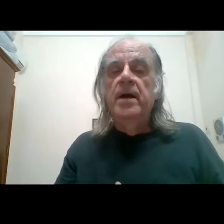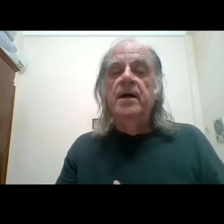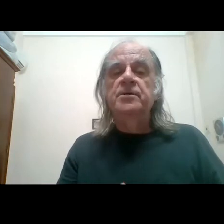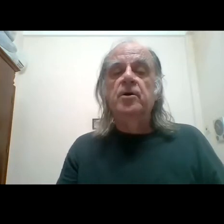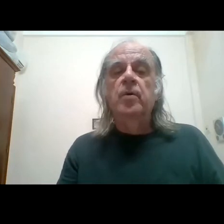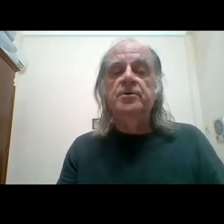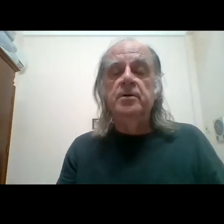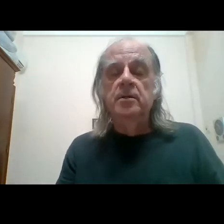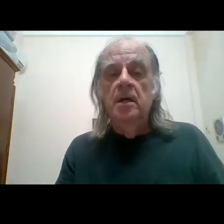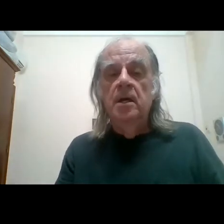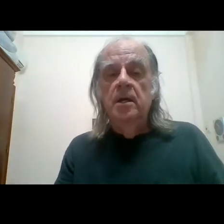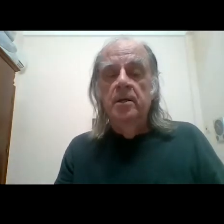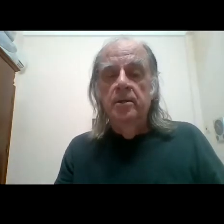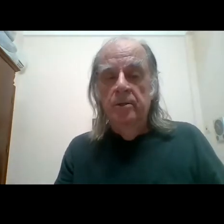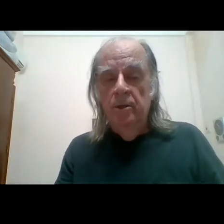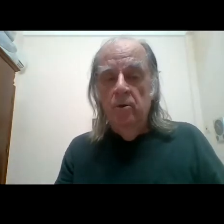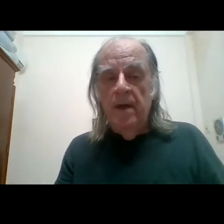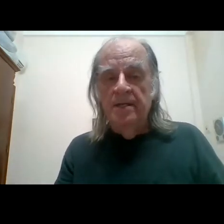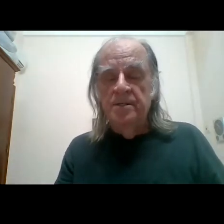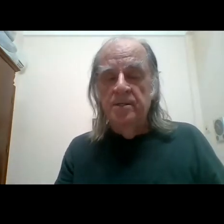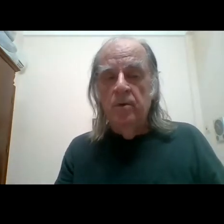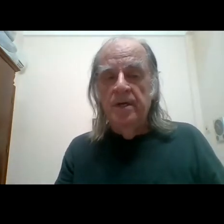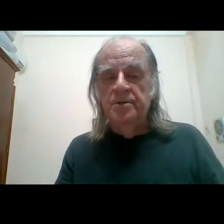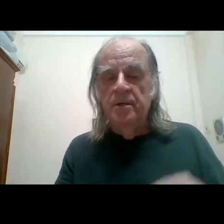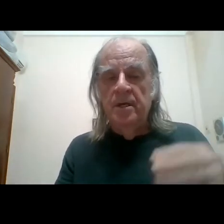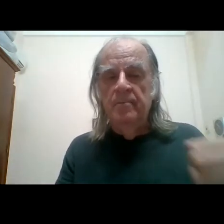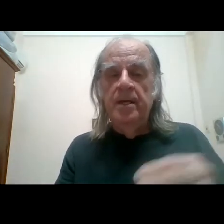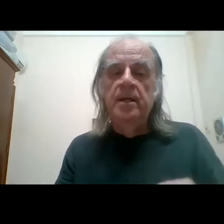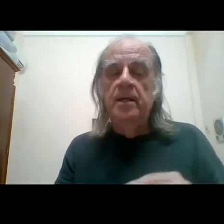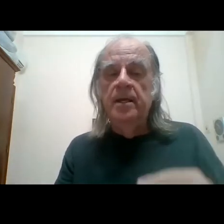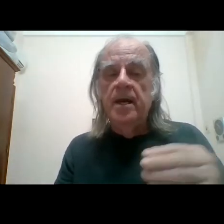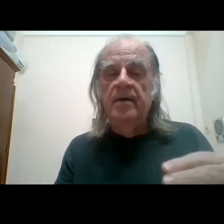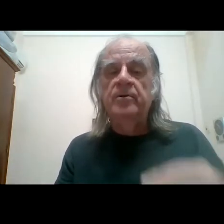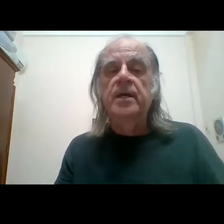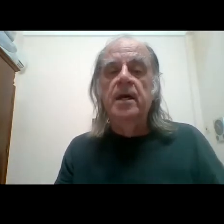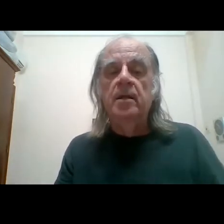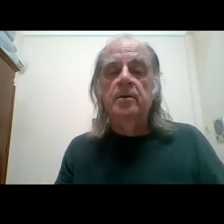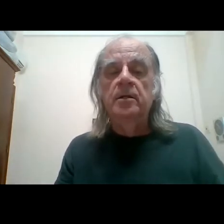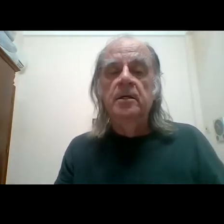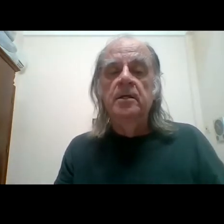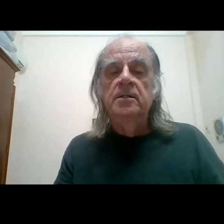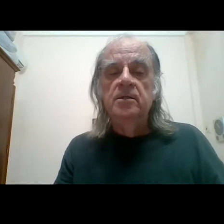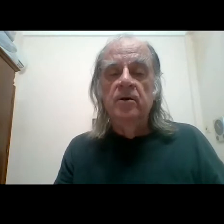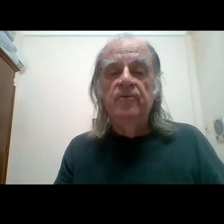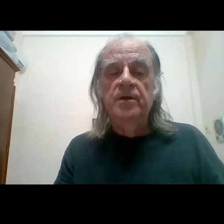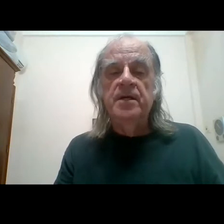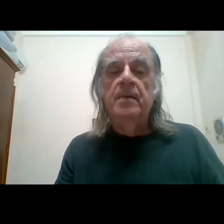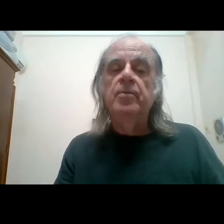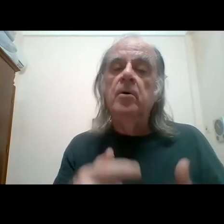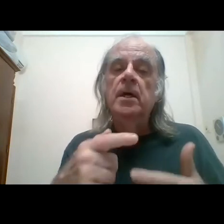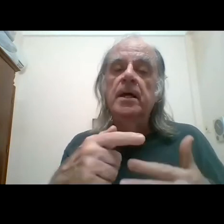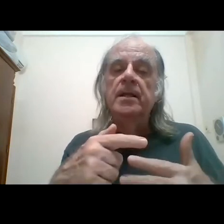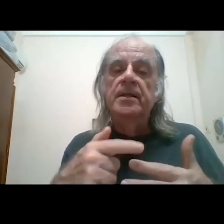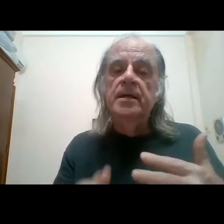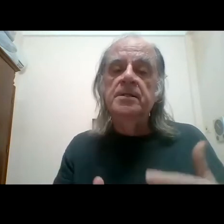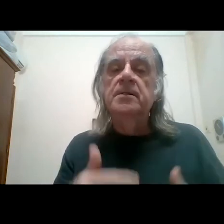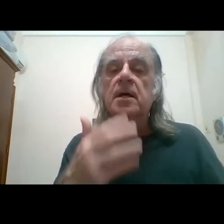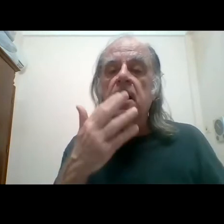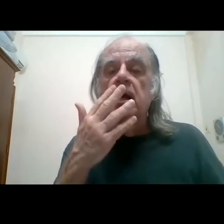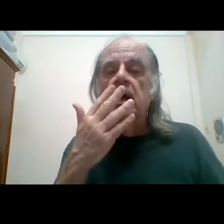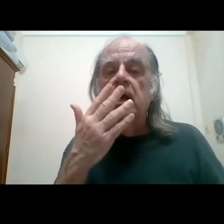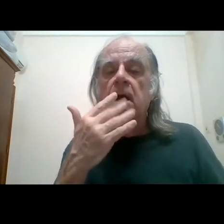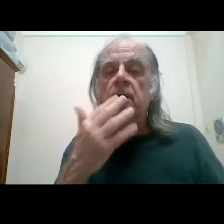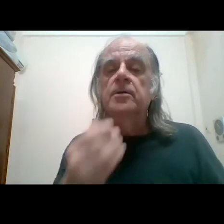when you ask the question, do you ask the question immediately after the other? So for example,